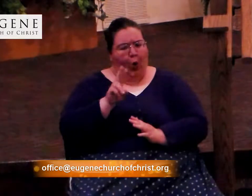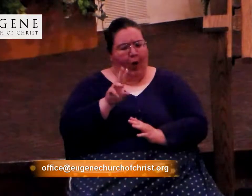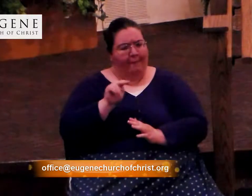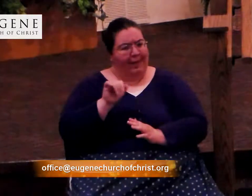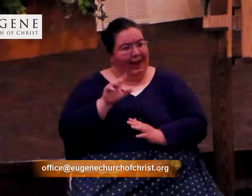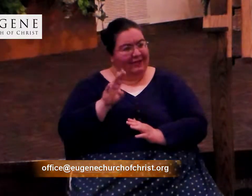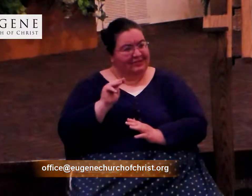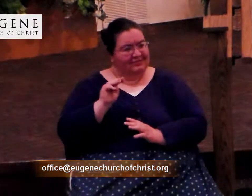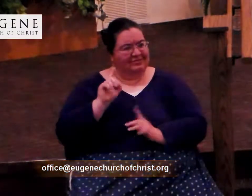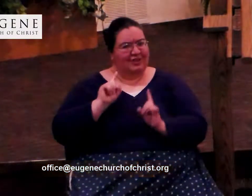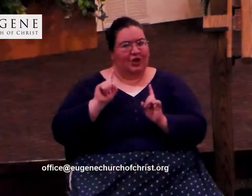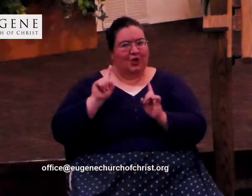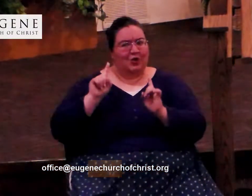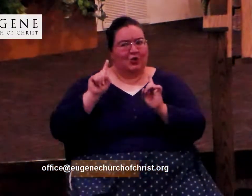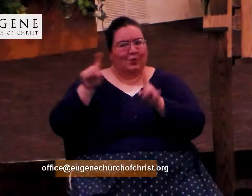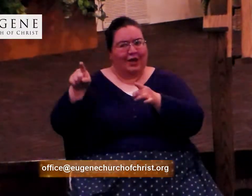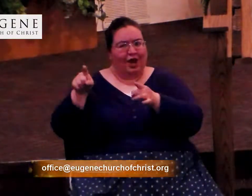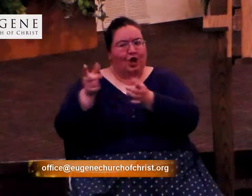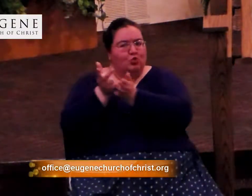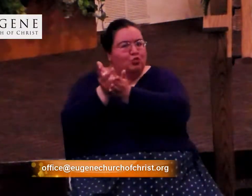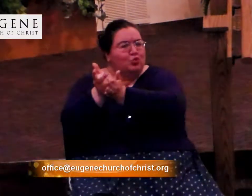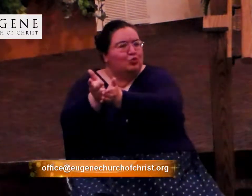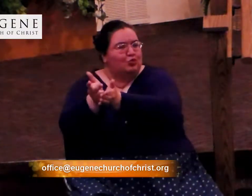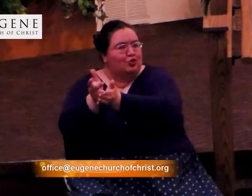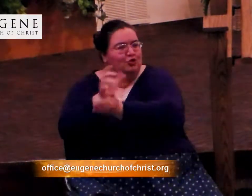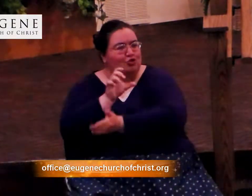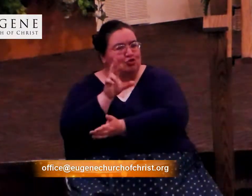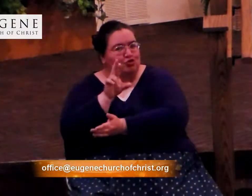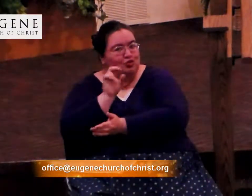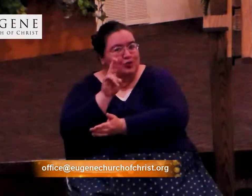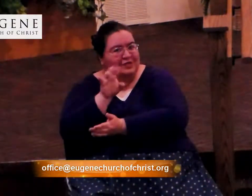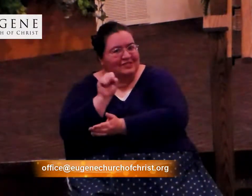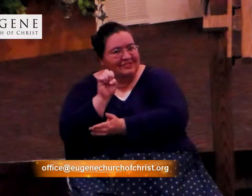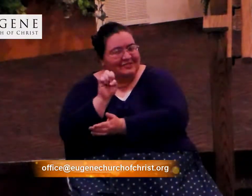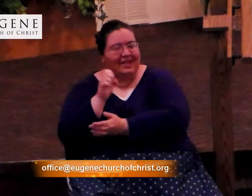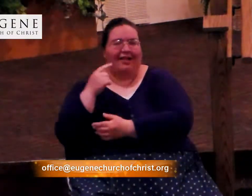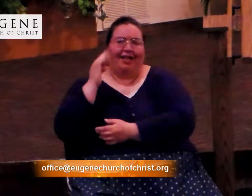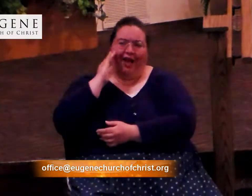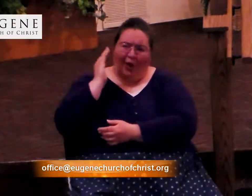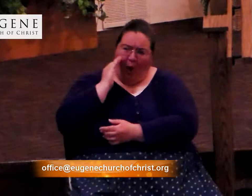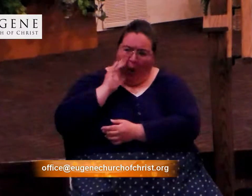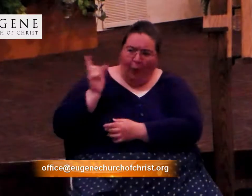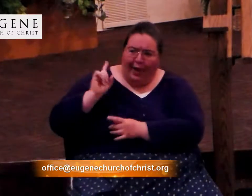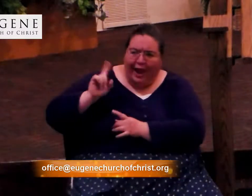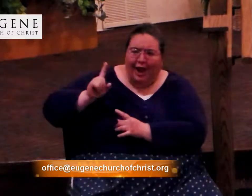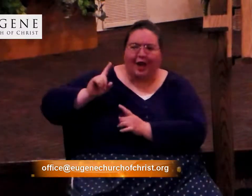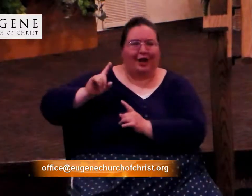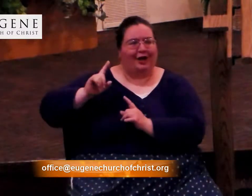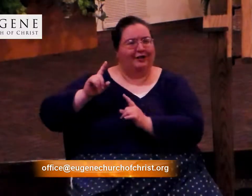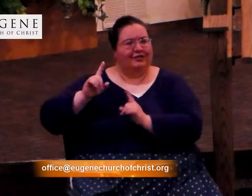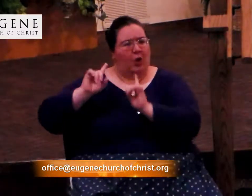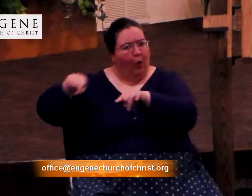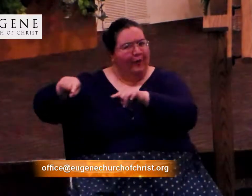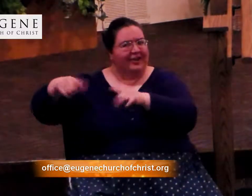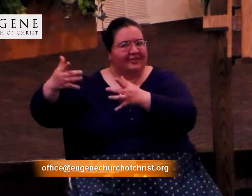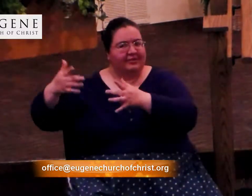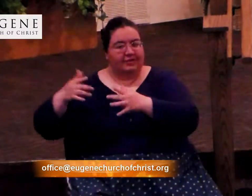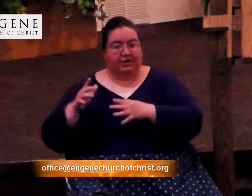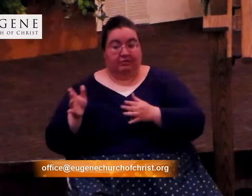the Foremans, and they were in Branson, and I thought, this is the land from which I came. And it was interesting to see all the things that they were doing. And I look around